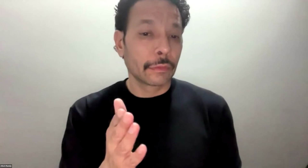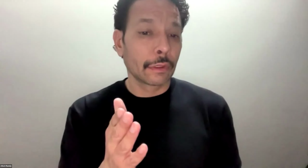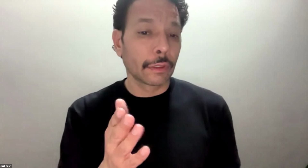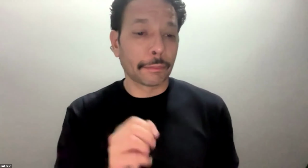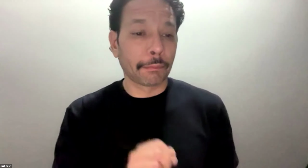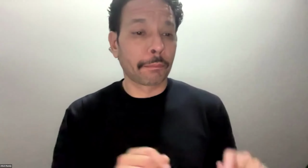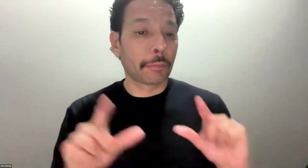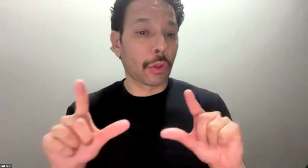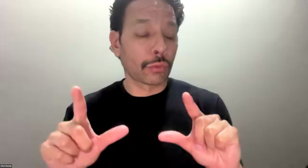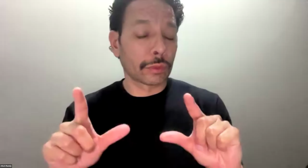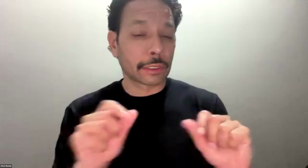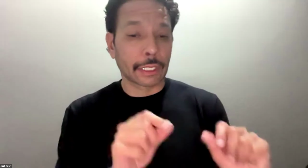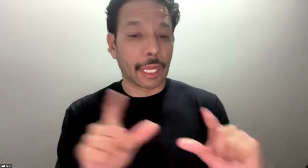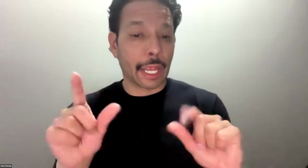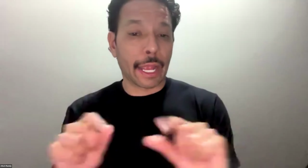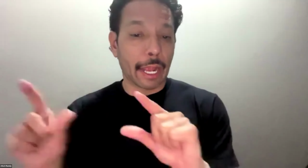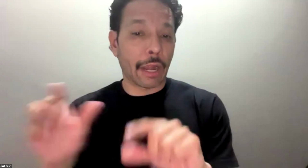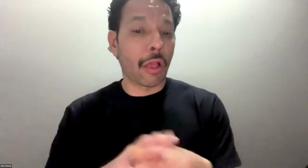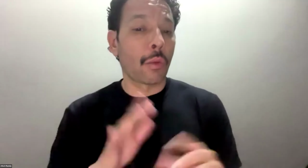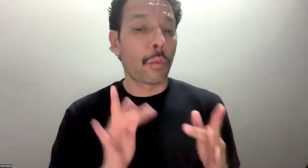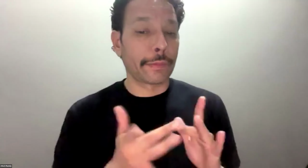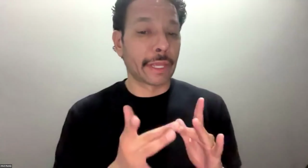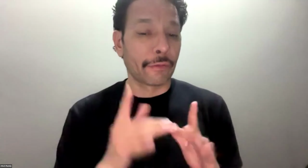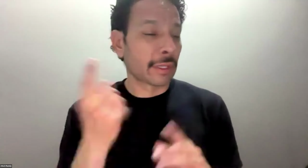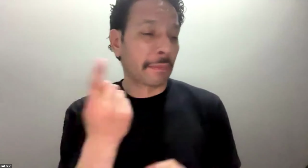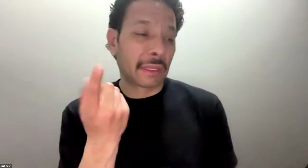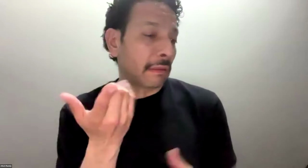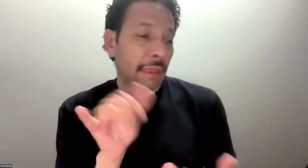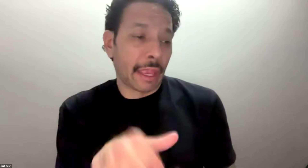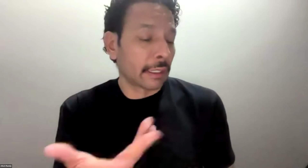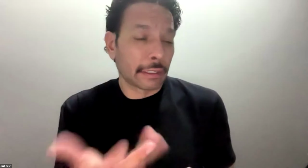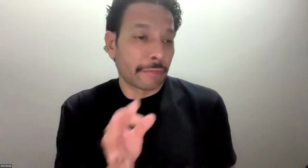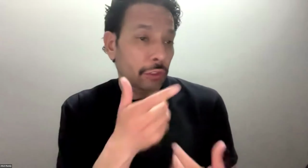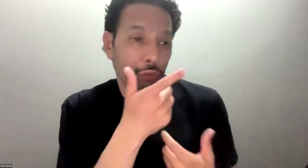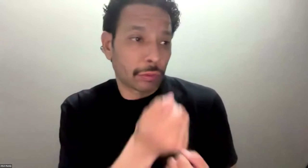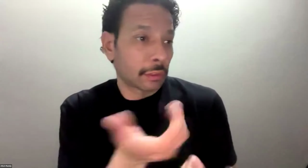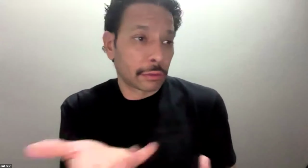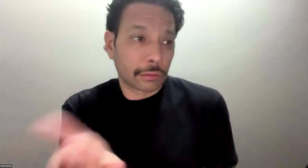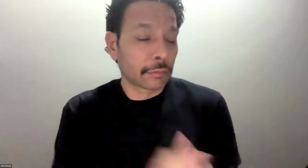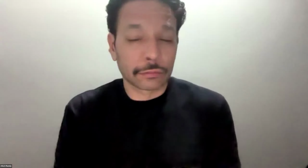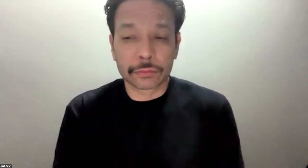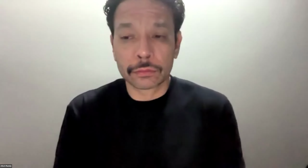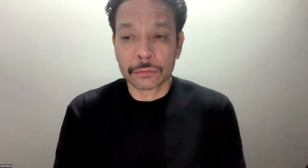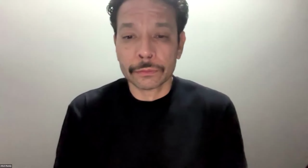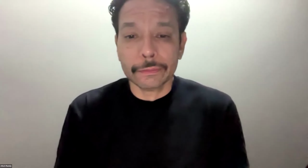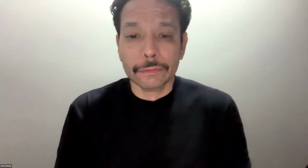post. I can post the slides on our website or something like that if anybody's interested in that.